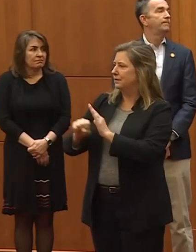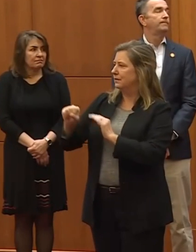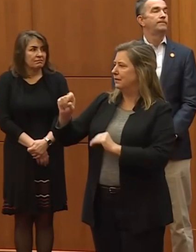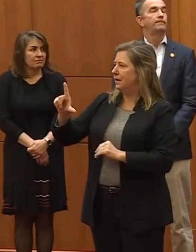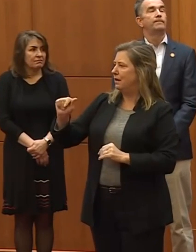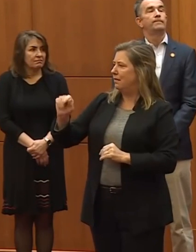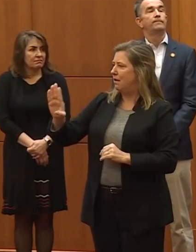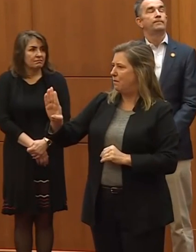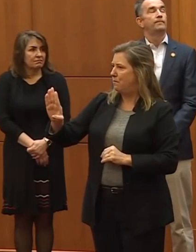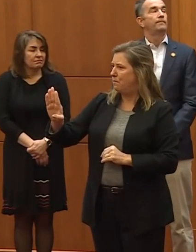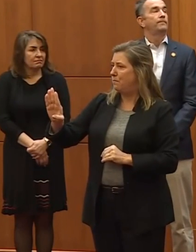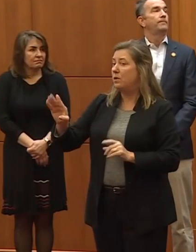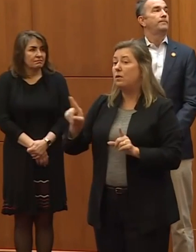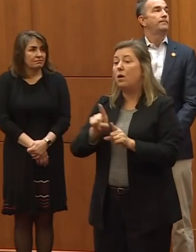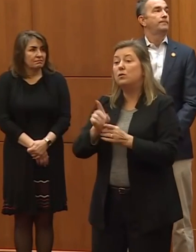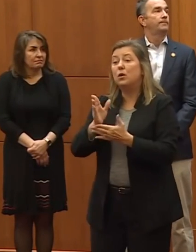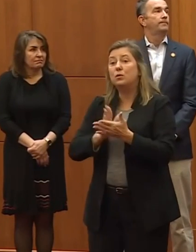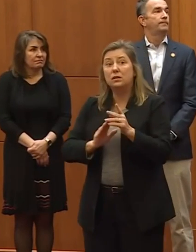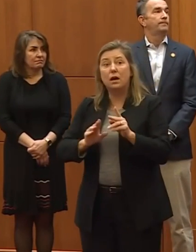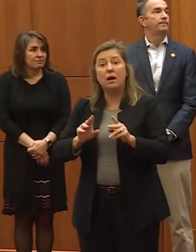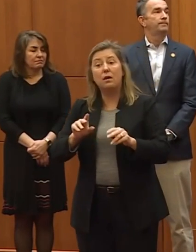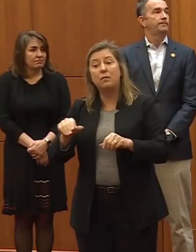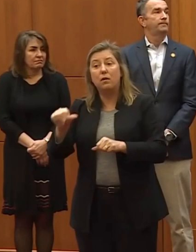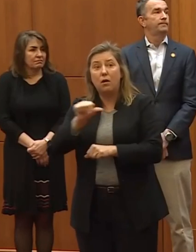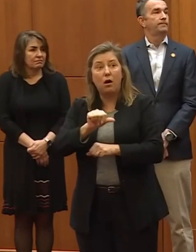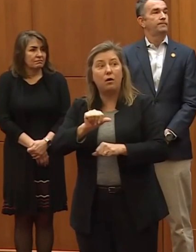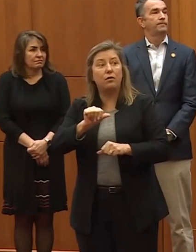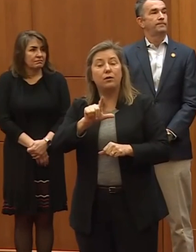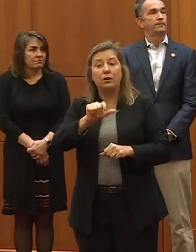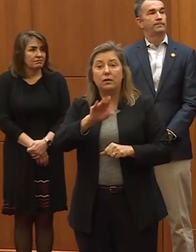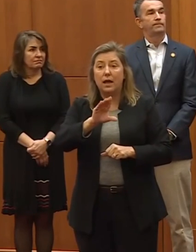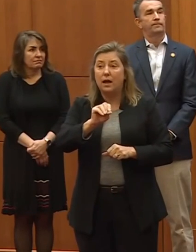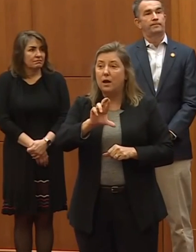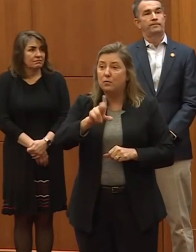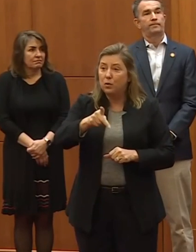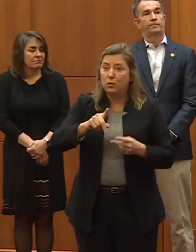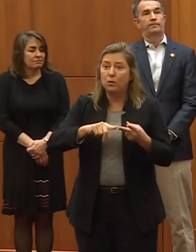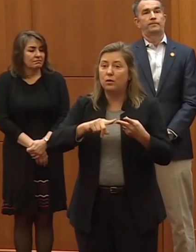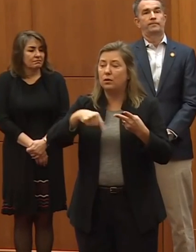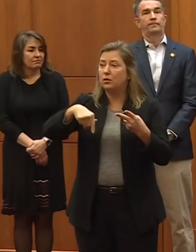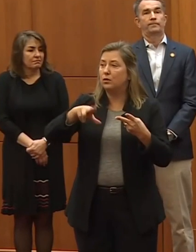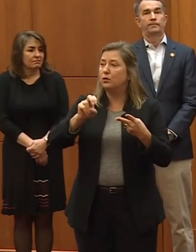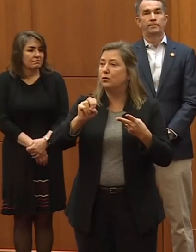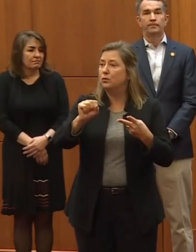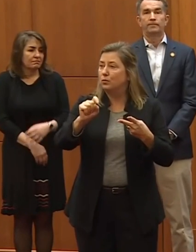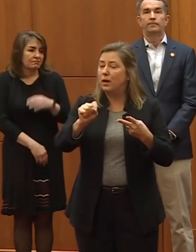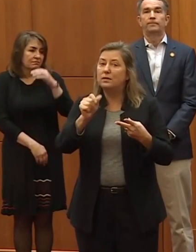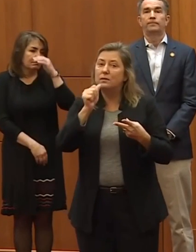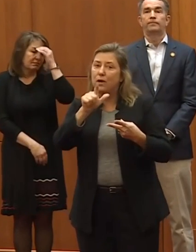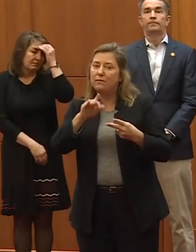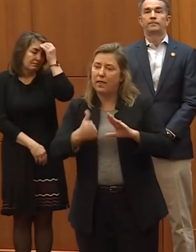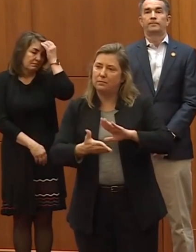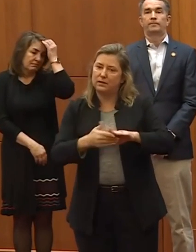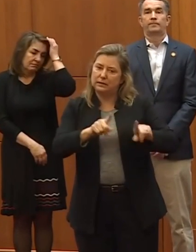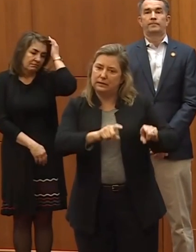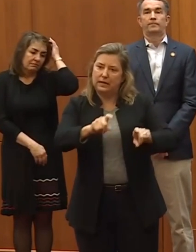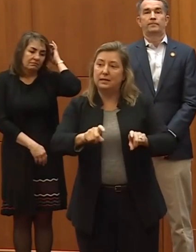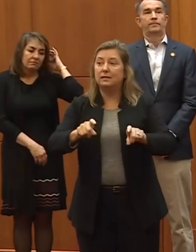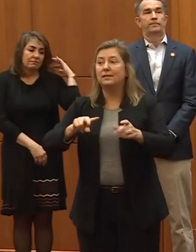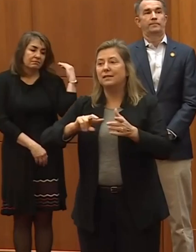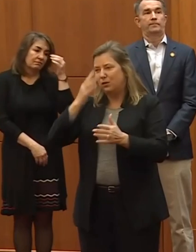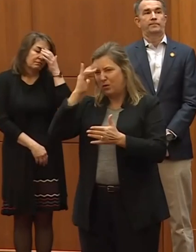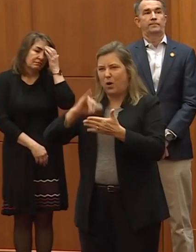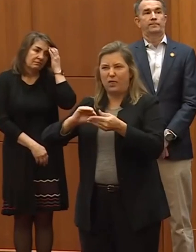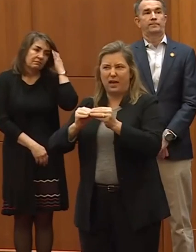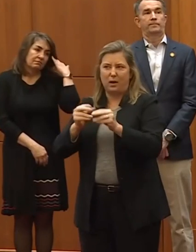that have been taken and are being run by LabCorp, Quest, and other private laboratories. So that number will